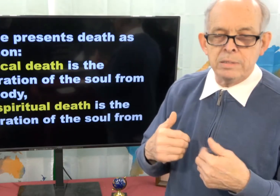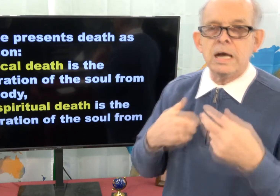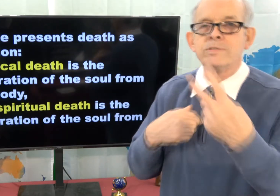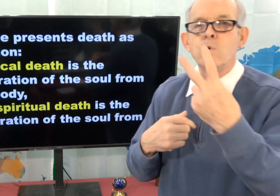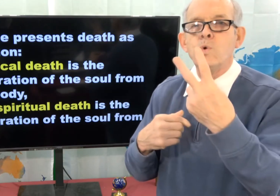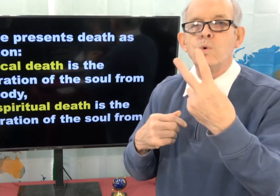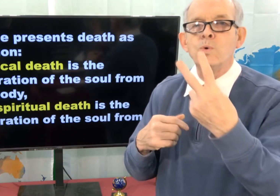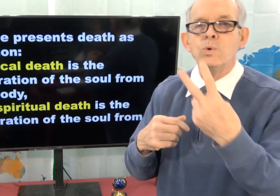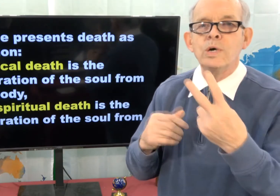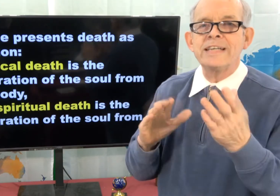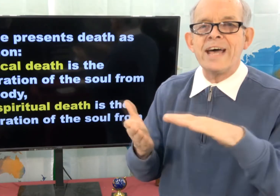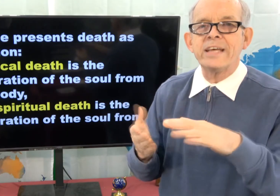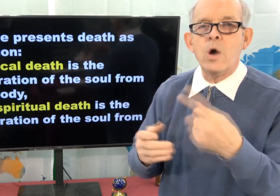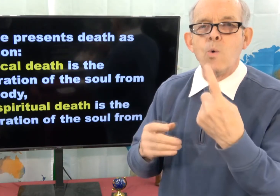Of two deaths. One